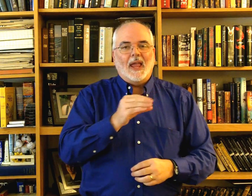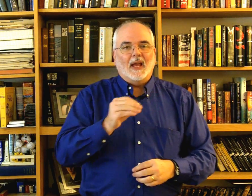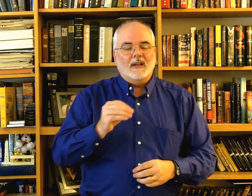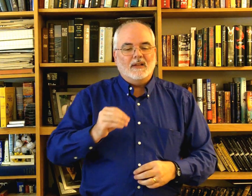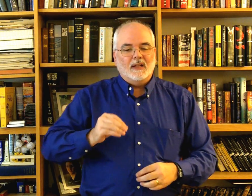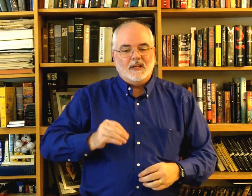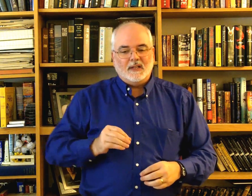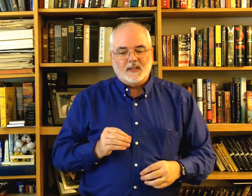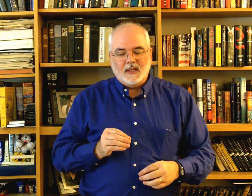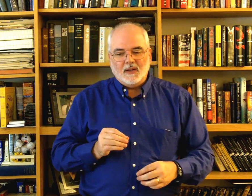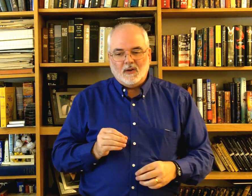and dear,